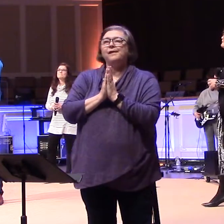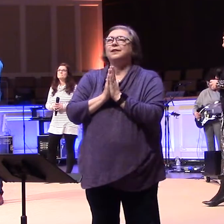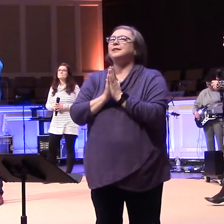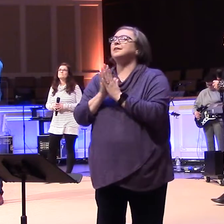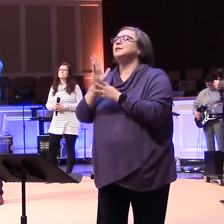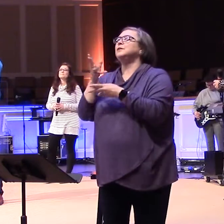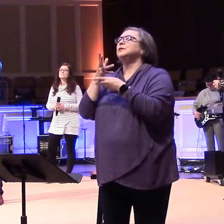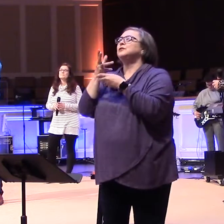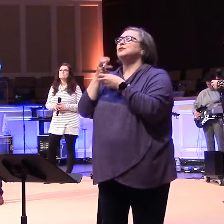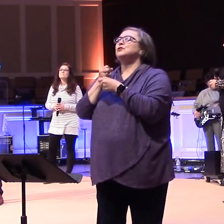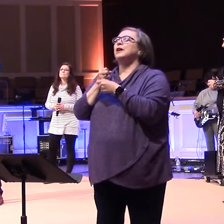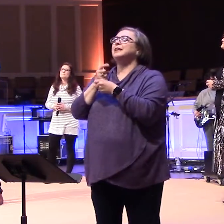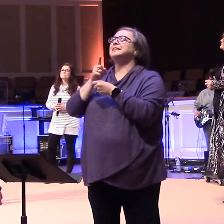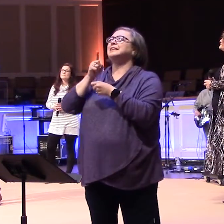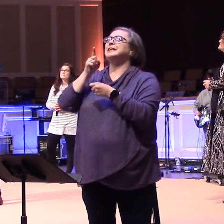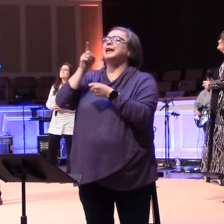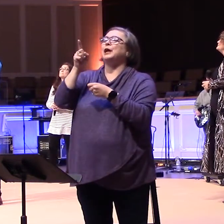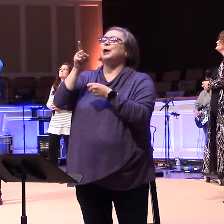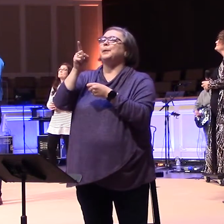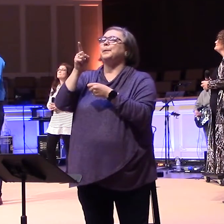We're trusting Him,